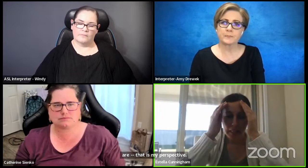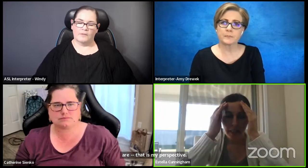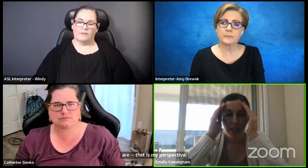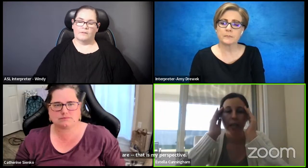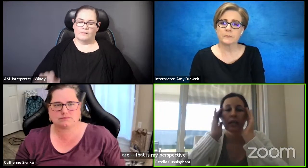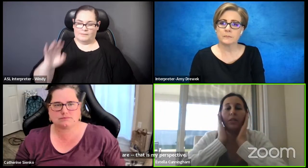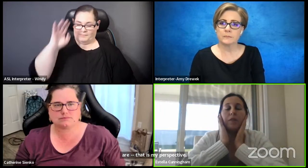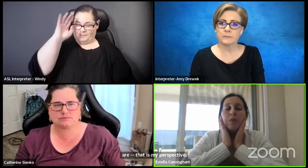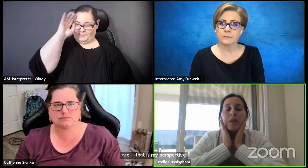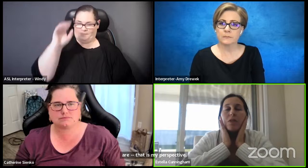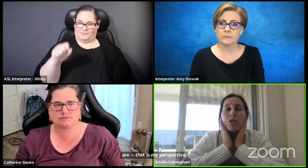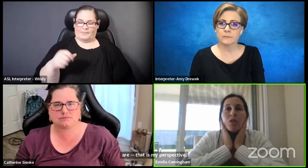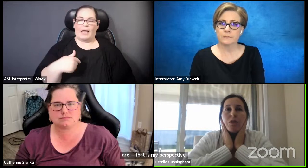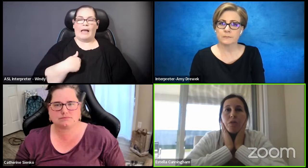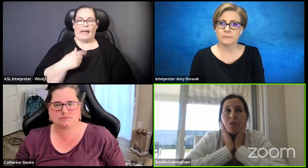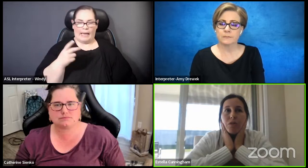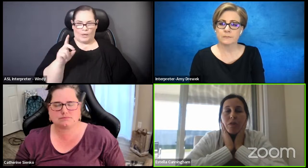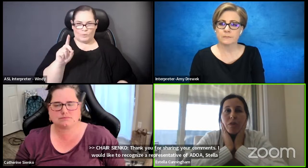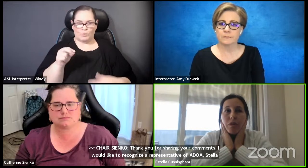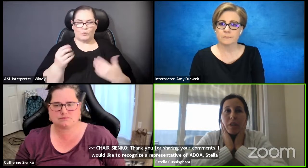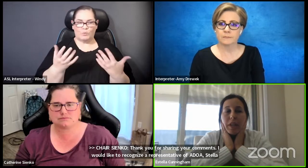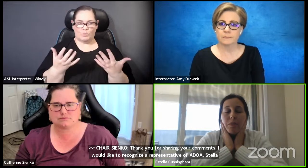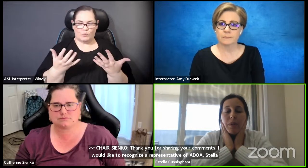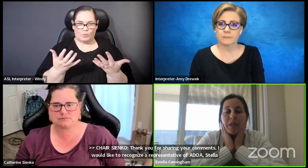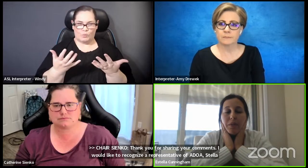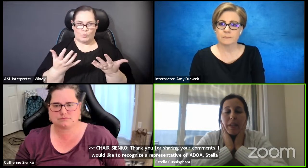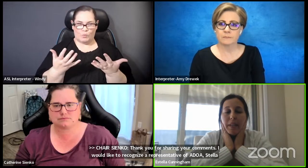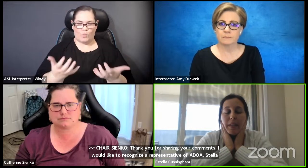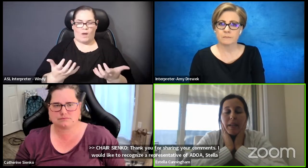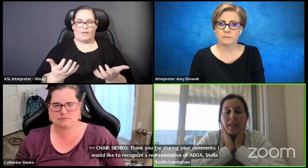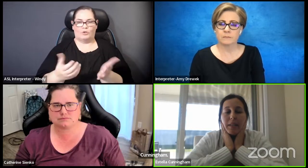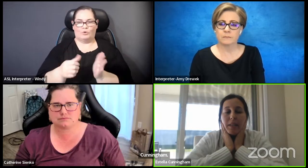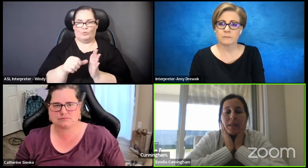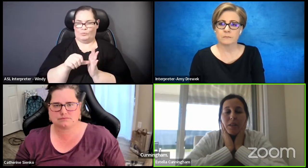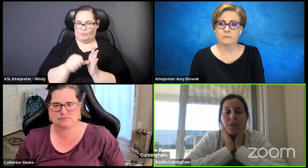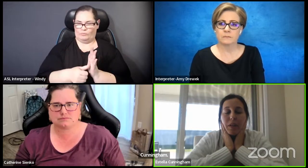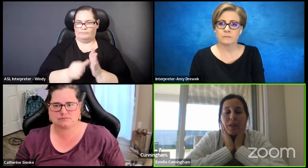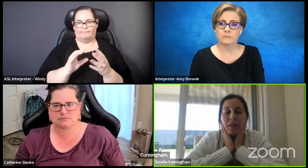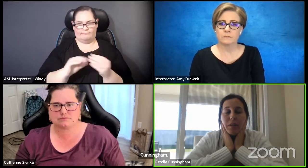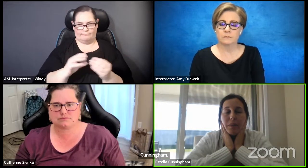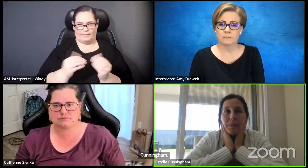Hi, yes, I did want to just kind of reiterate that,